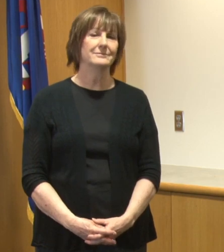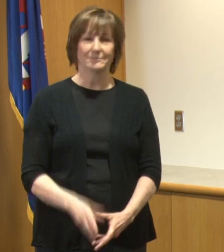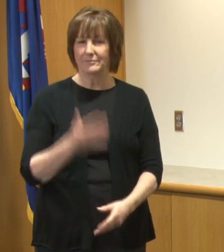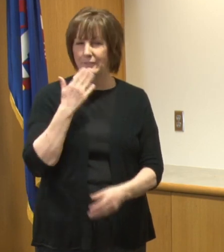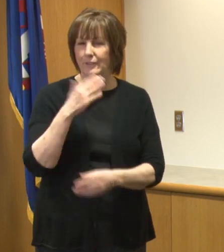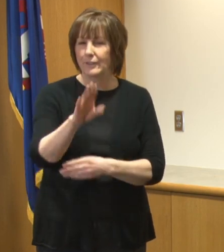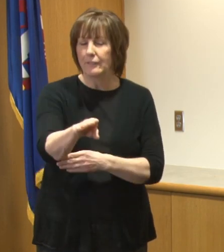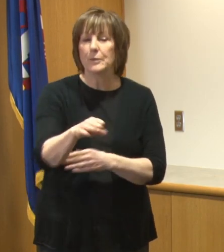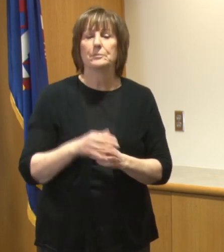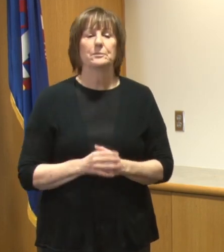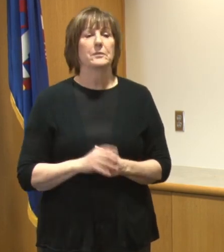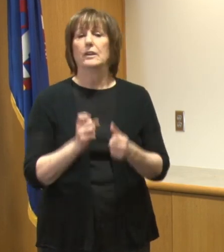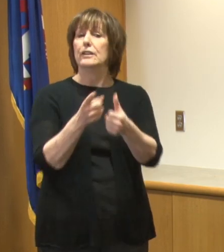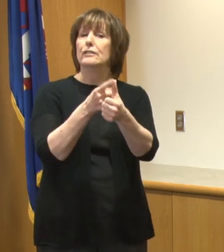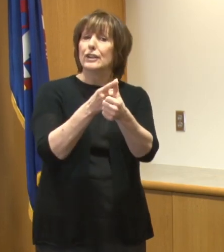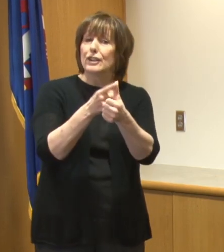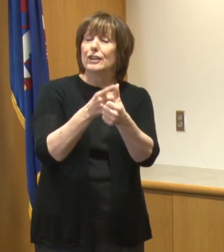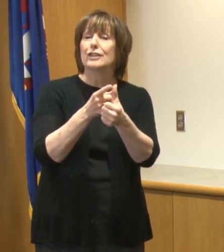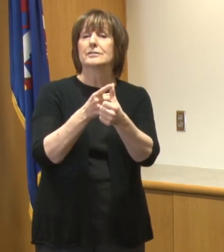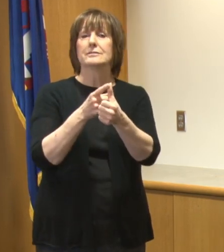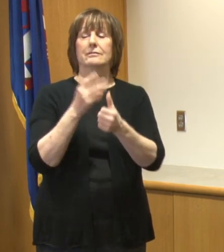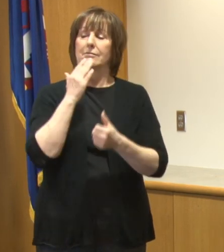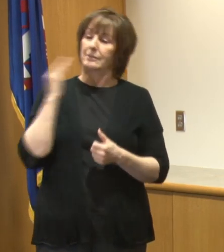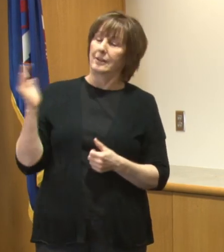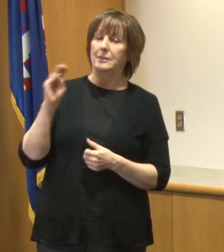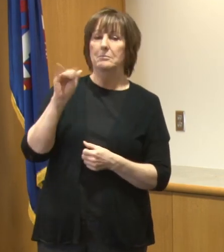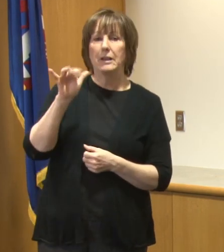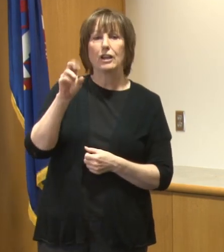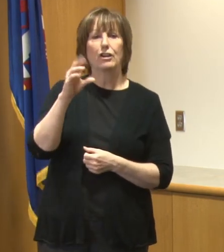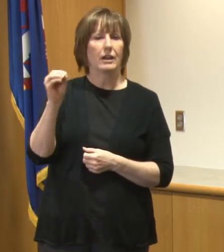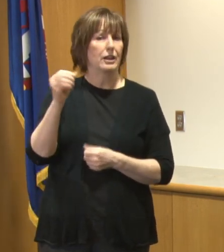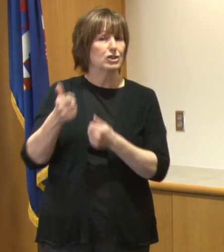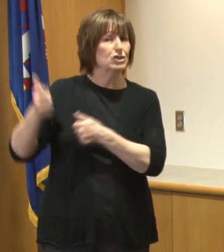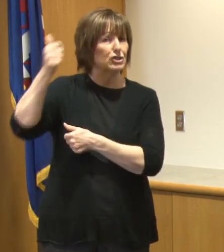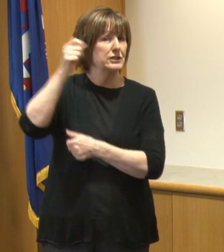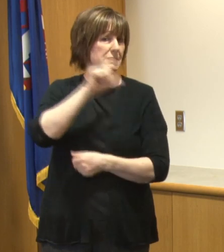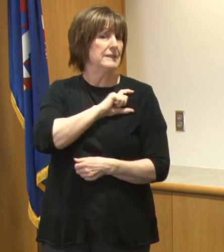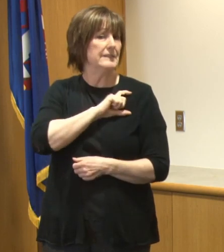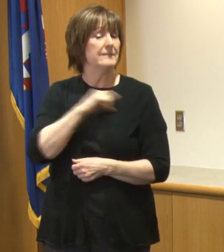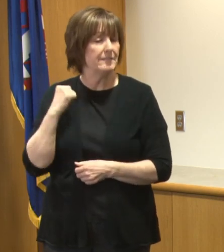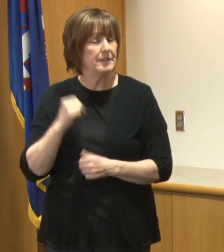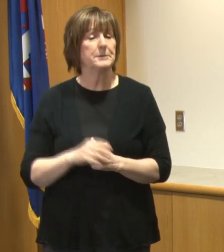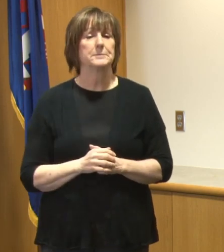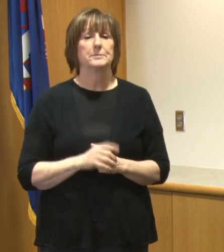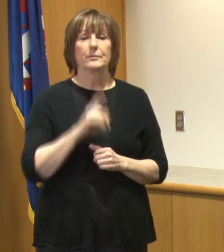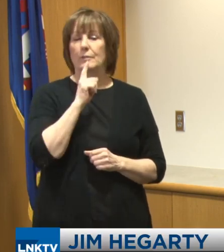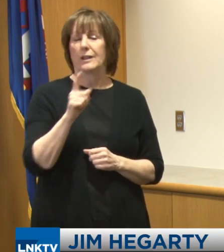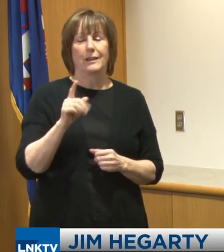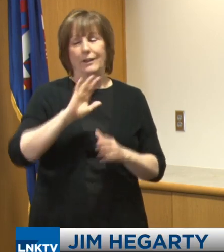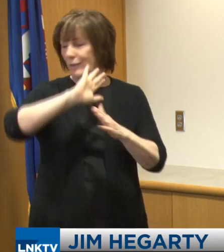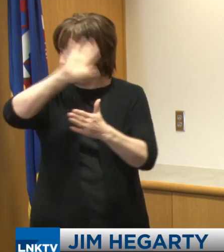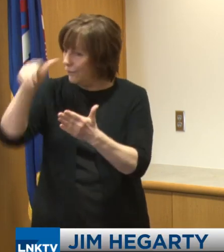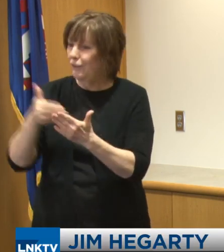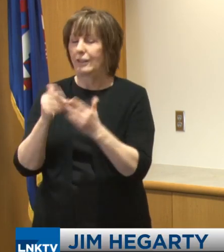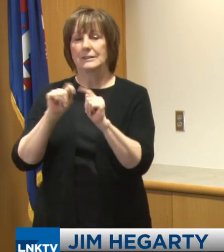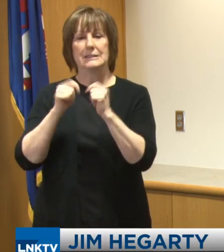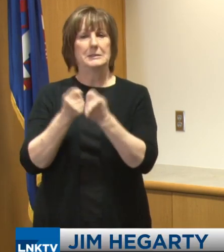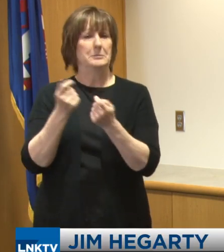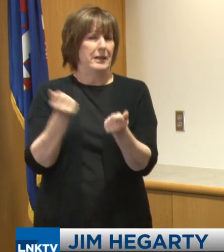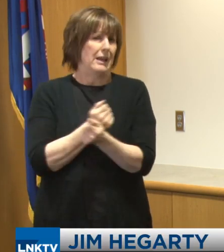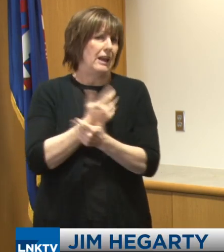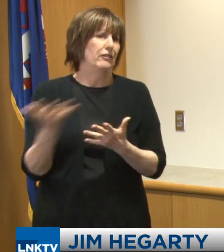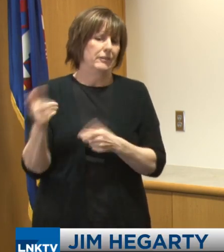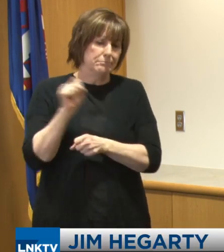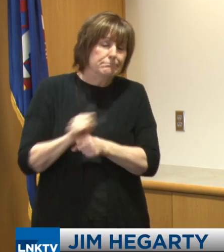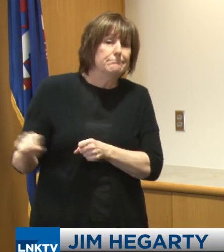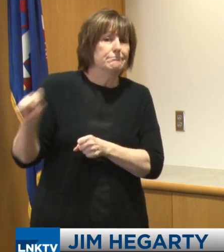Good afternoon. First of all, I'd like to thank the mayor and the chief and really the entire team here for everything that they